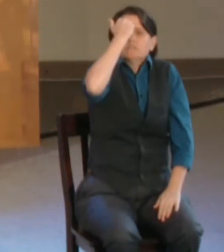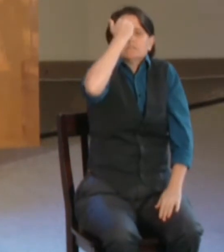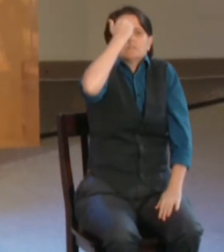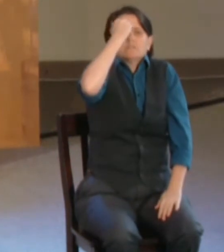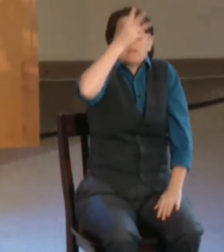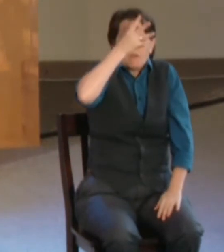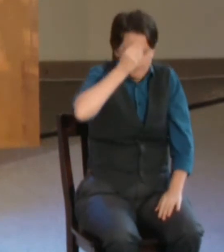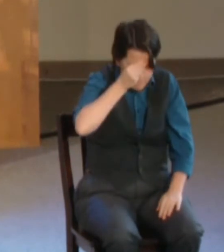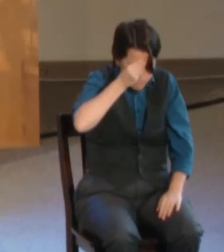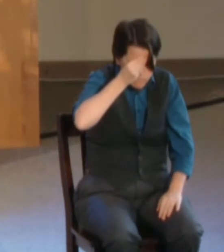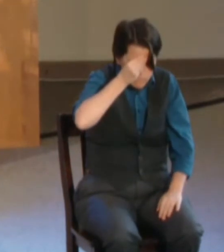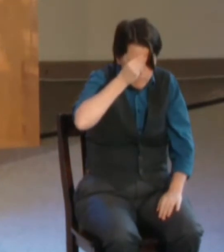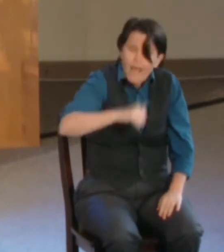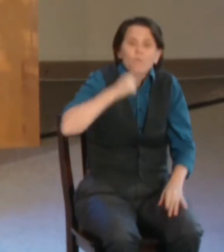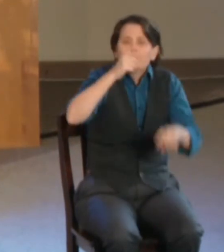to be compassionate.